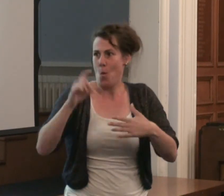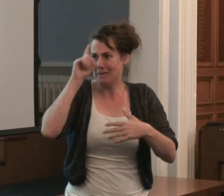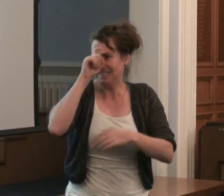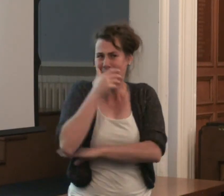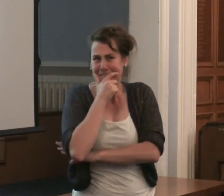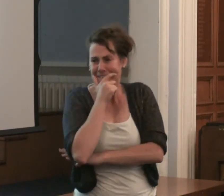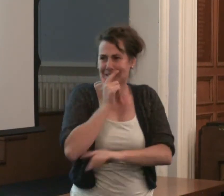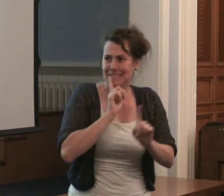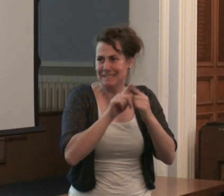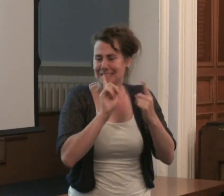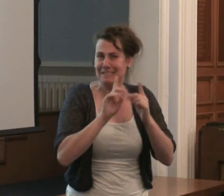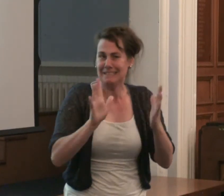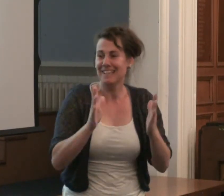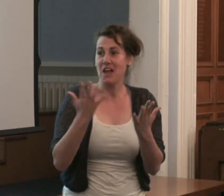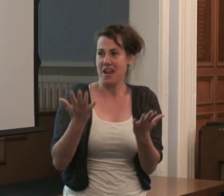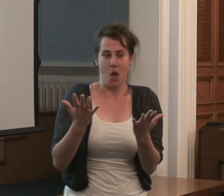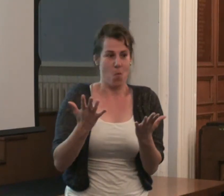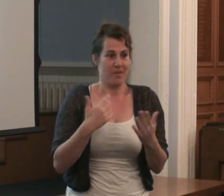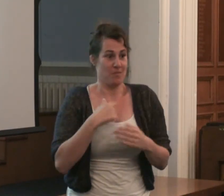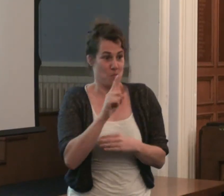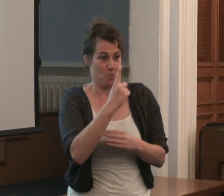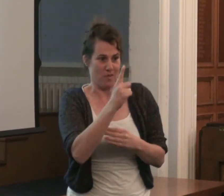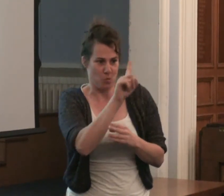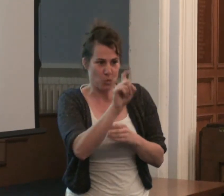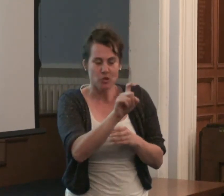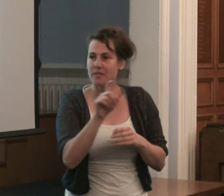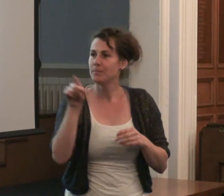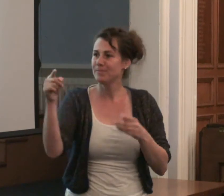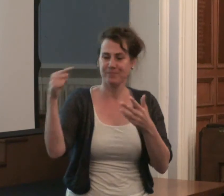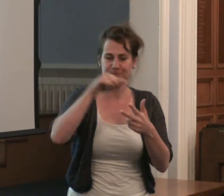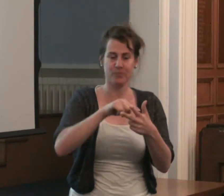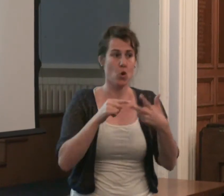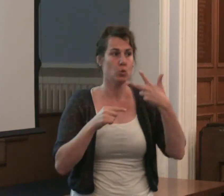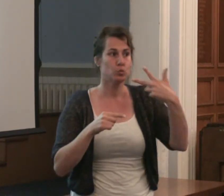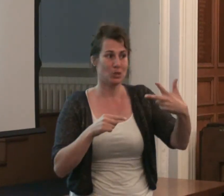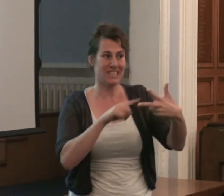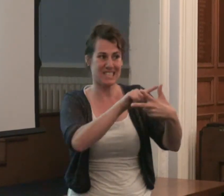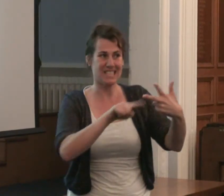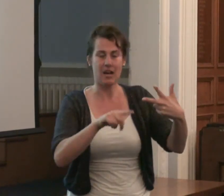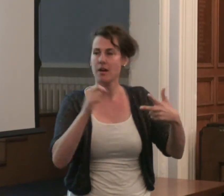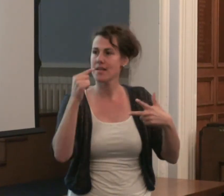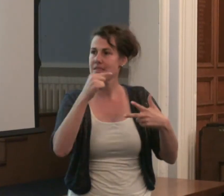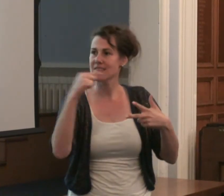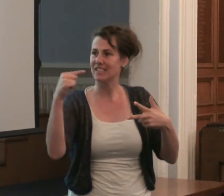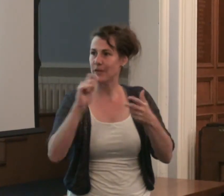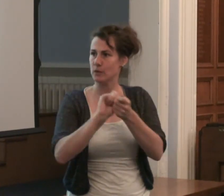very interesting, and we've also had some interesting questions from the audience. So my question for you relates to 3